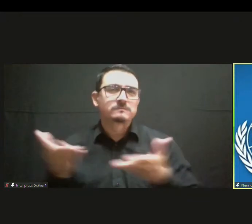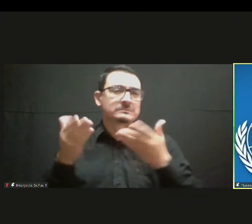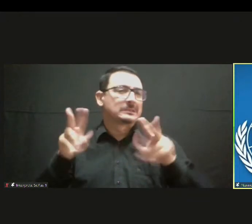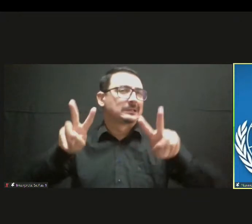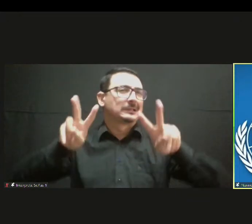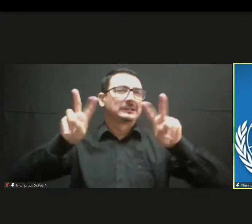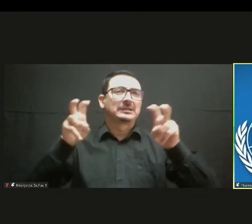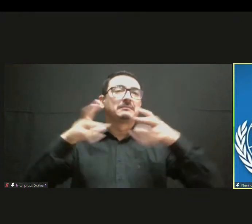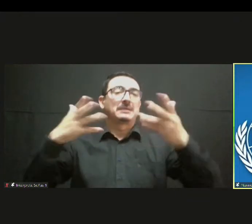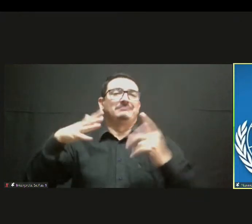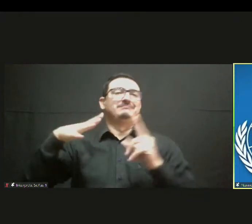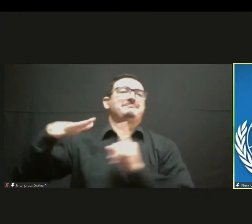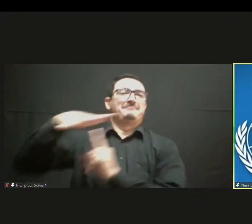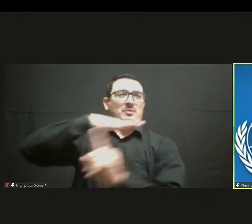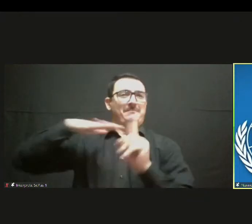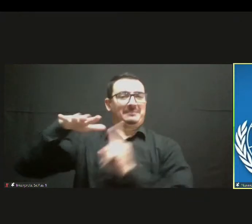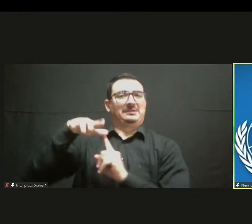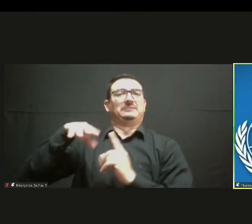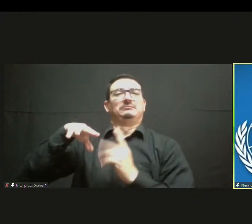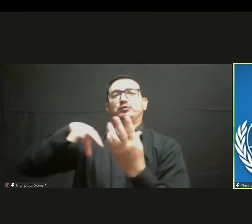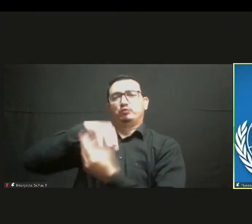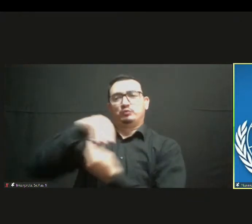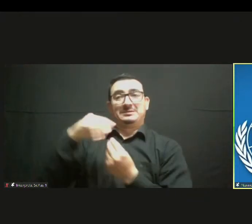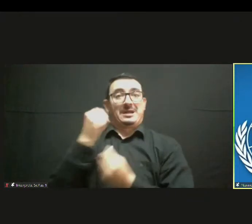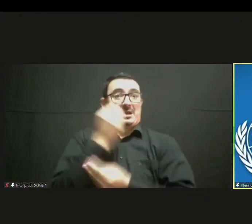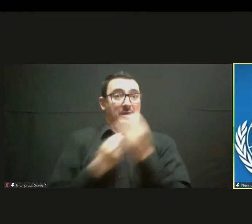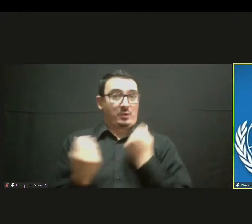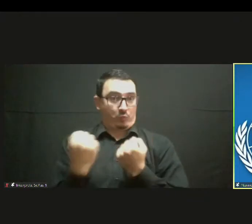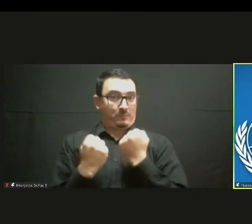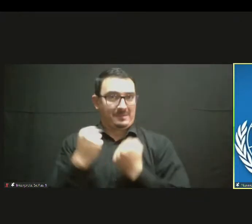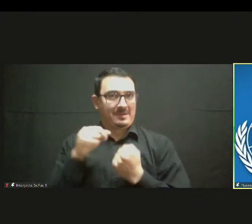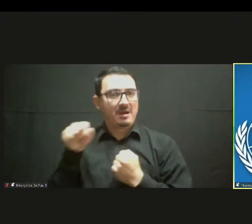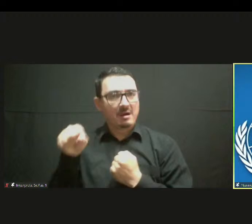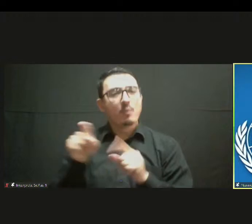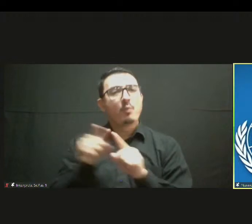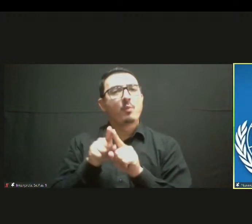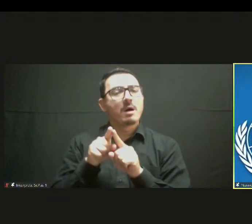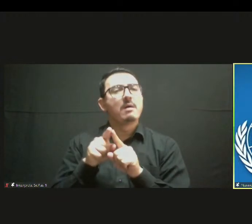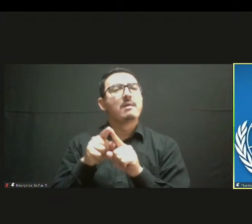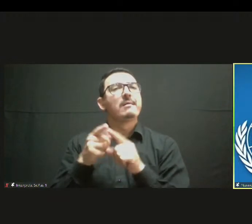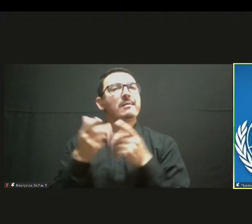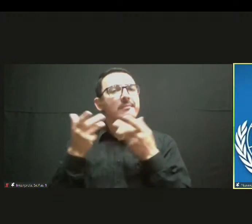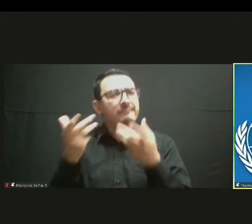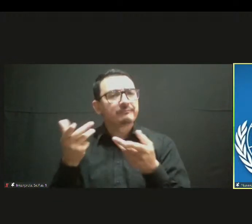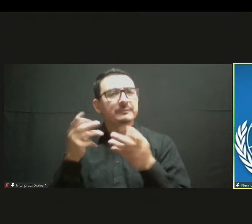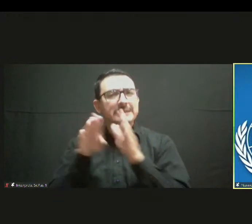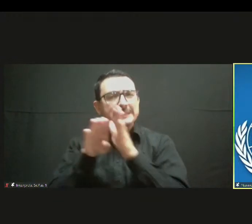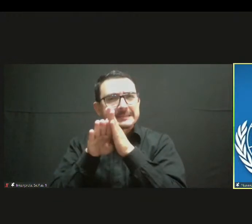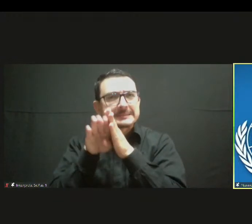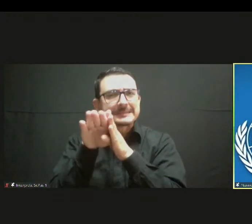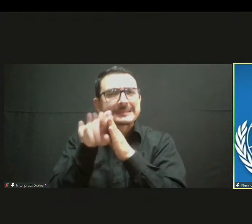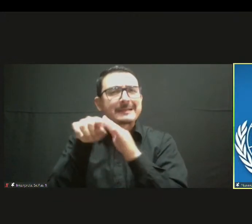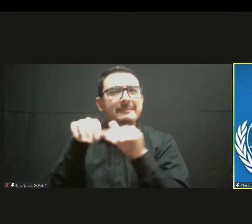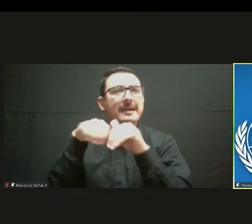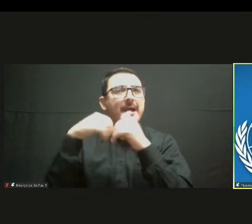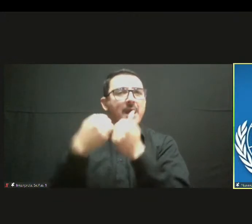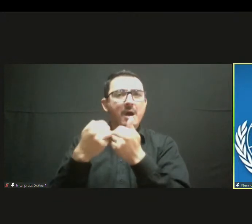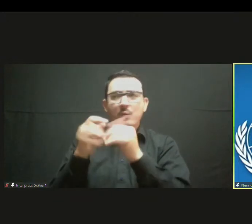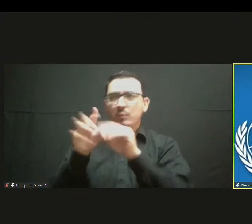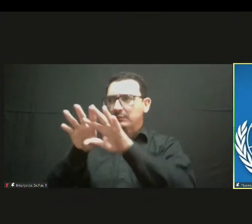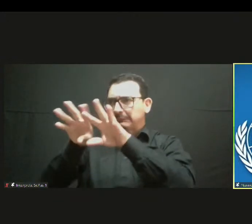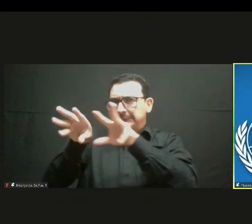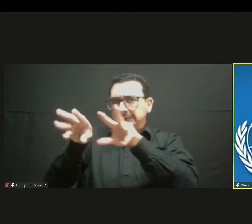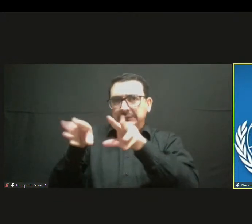economic perspectives on this issue. So next in line is Mr. Alejandro Varela of